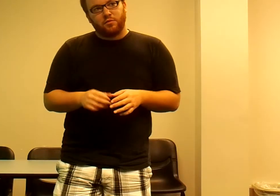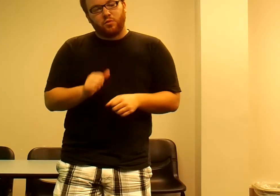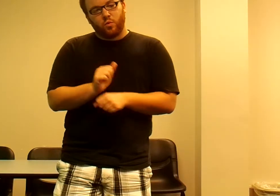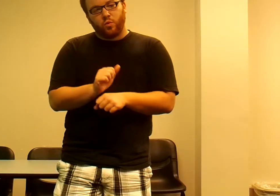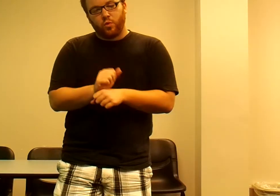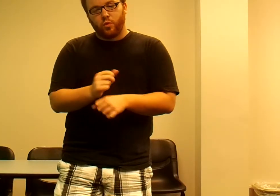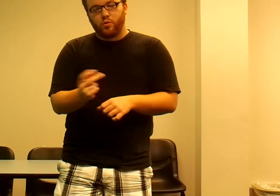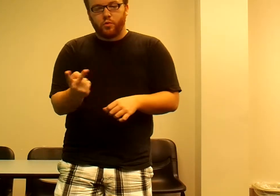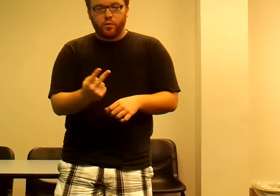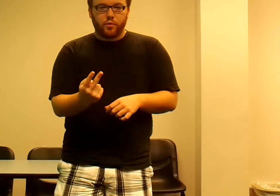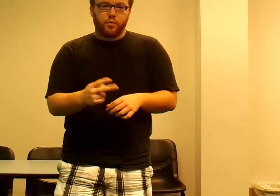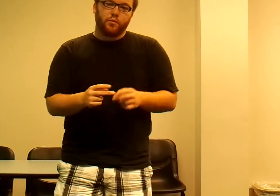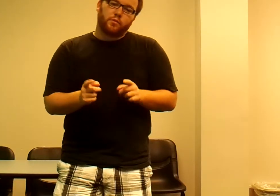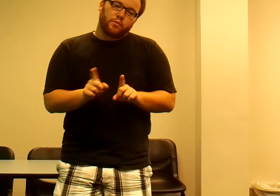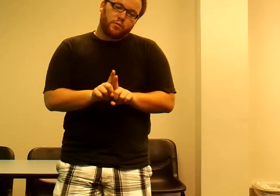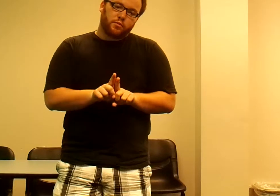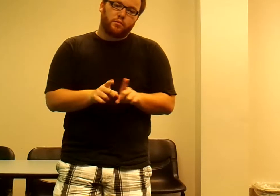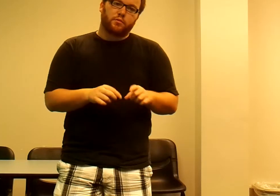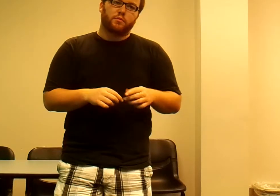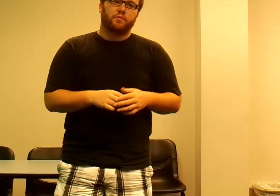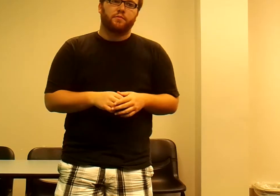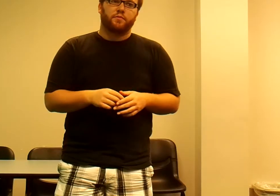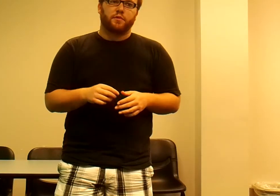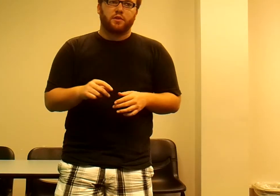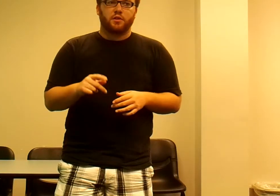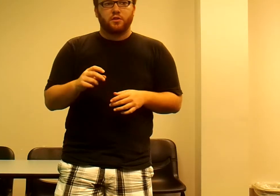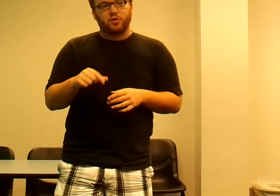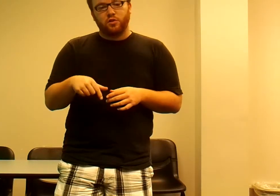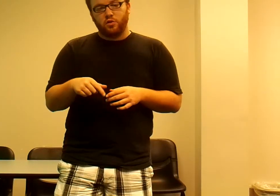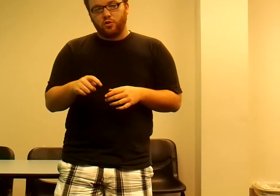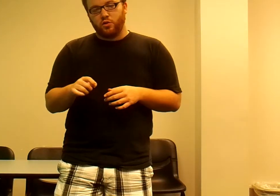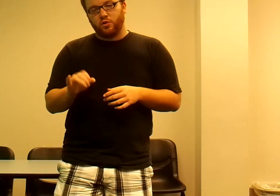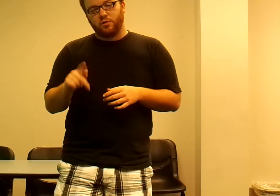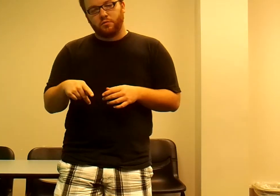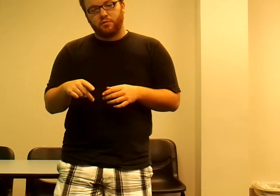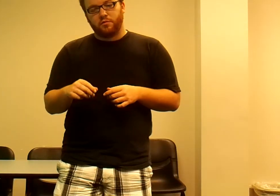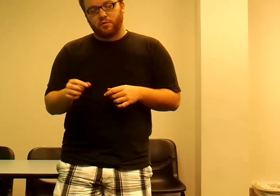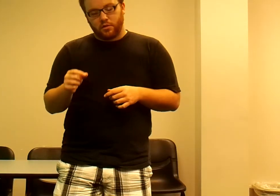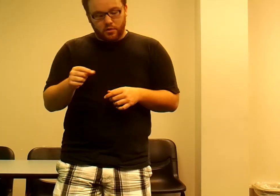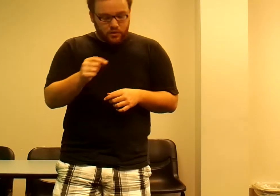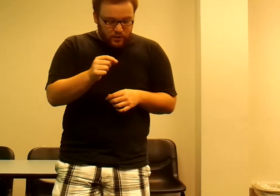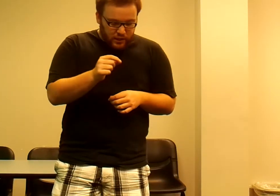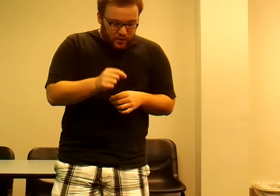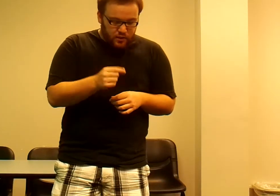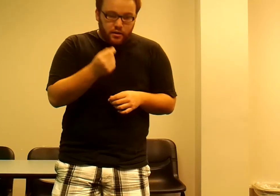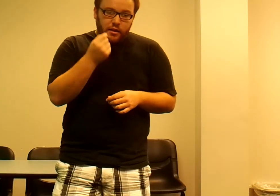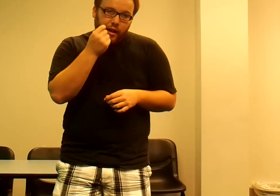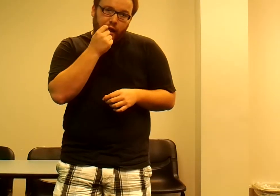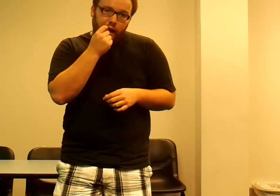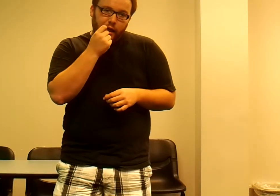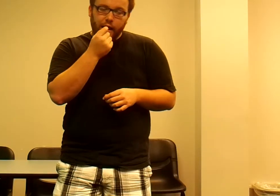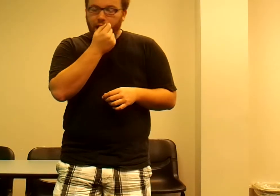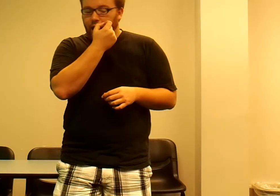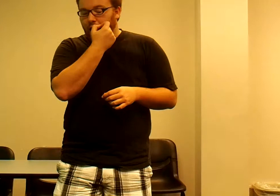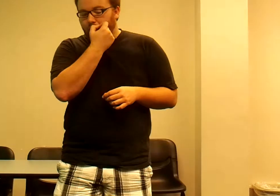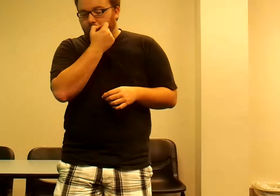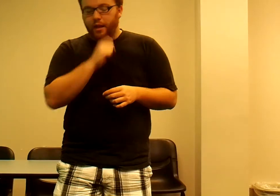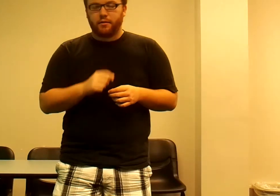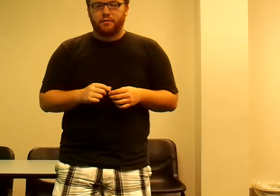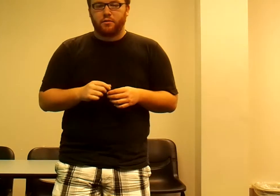the solutions and then putting them on the different areas of our tongue. Notice that you can taste it all over your tongue, but notice where you can taste it